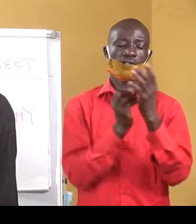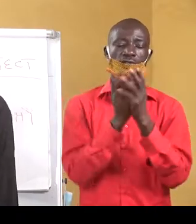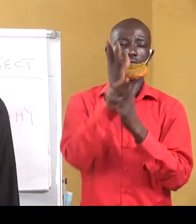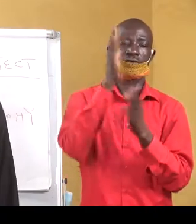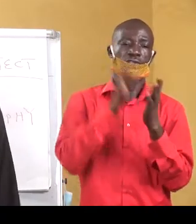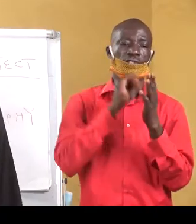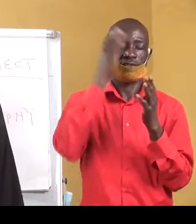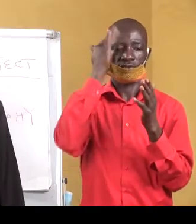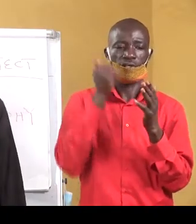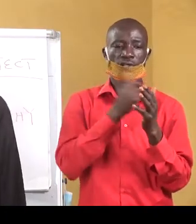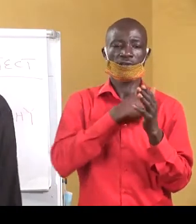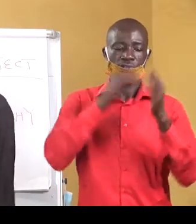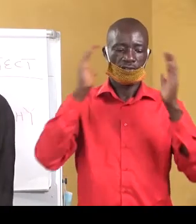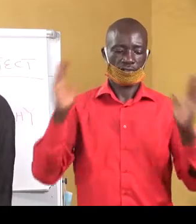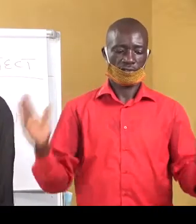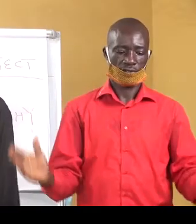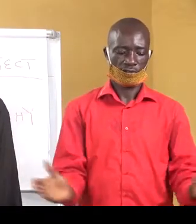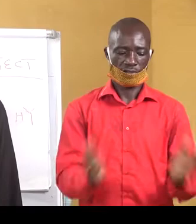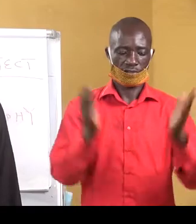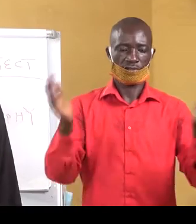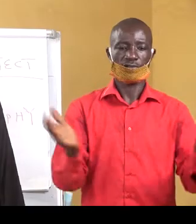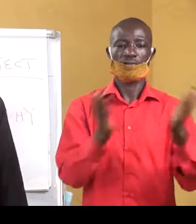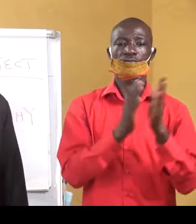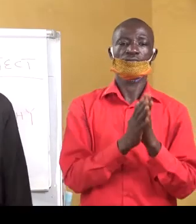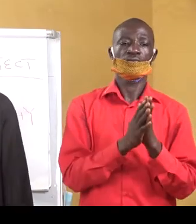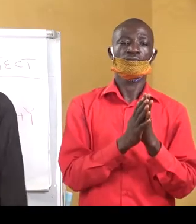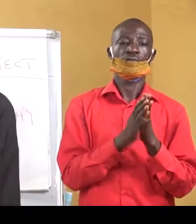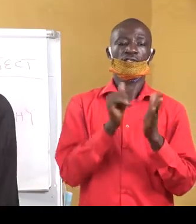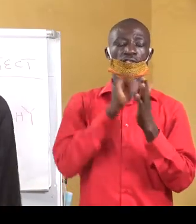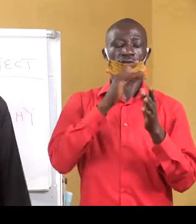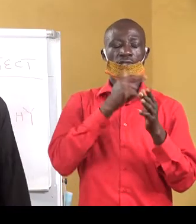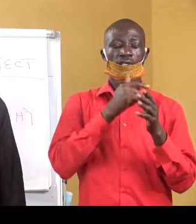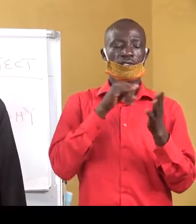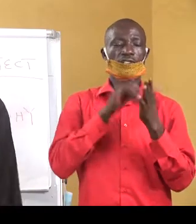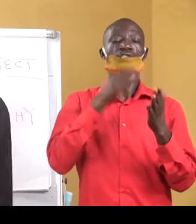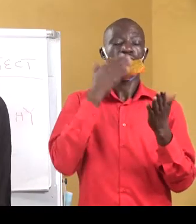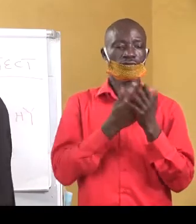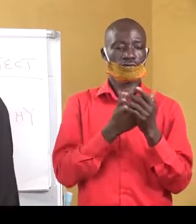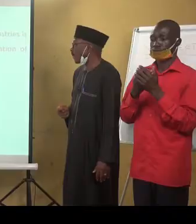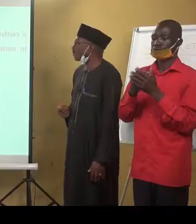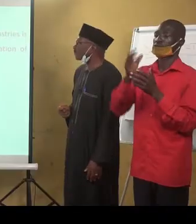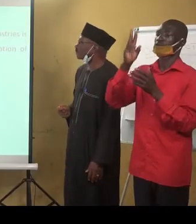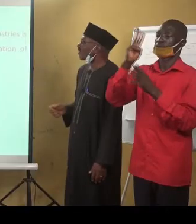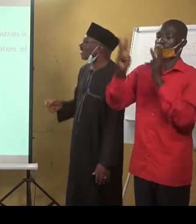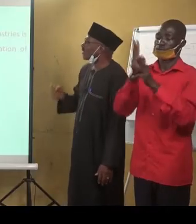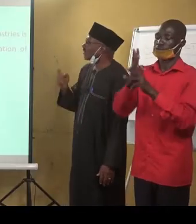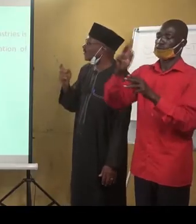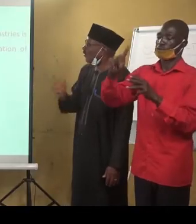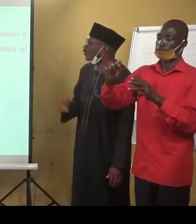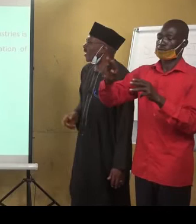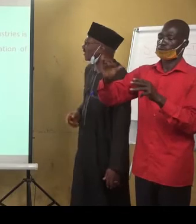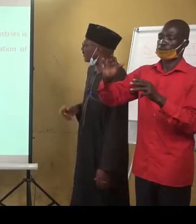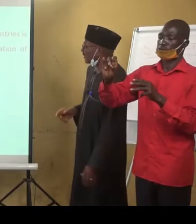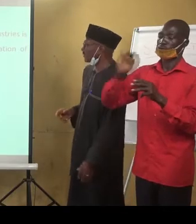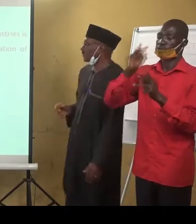why we encourage. That is why world trade is very, very important. The